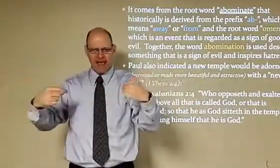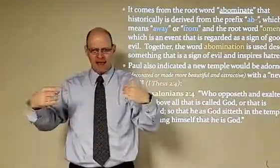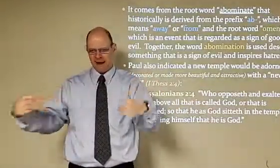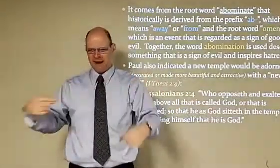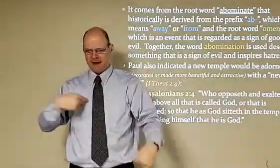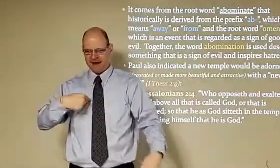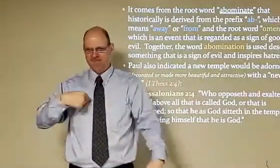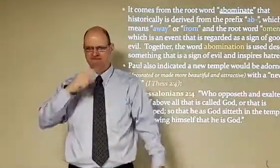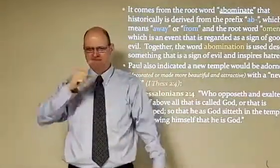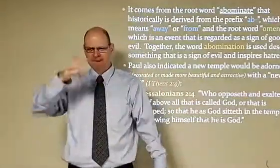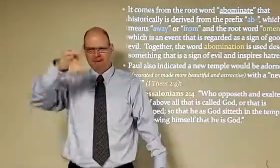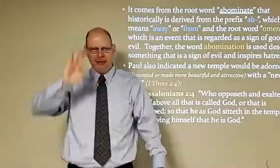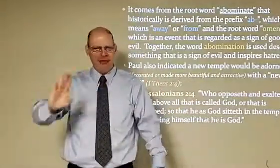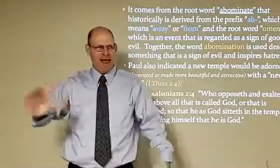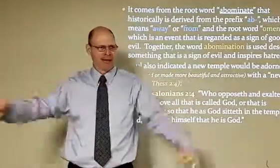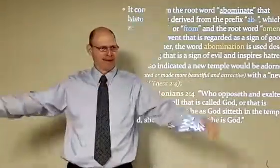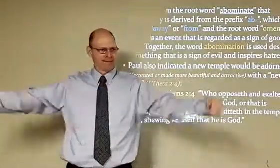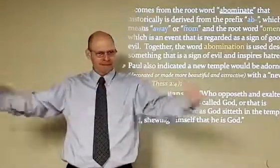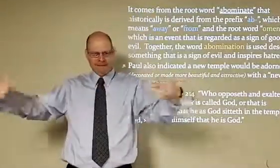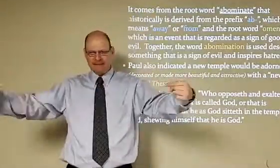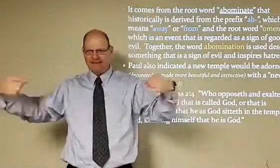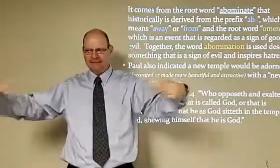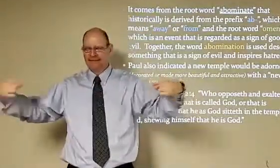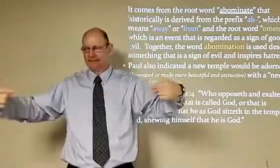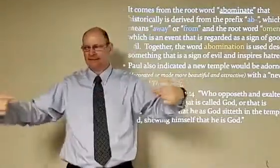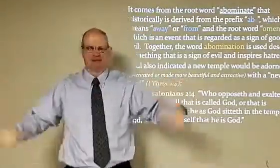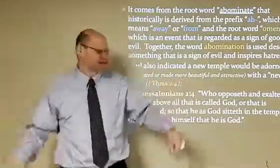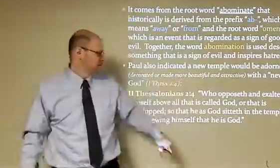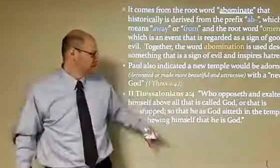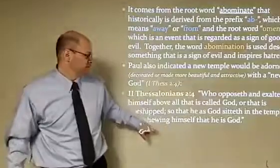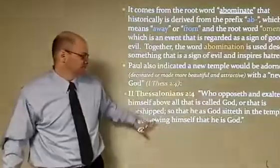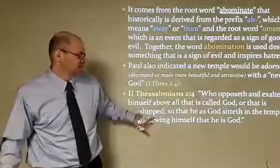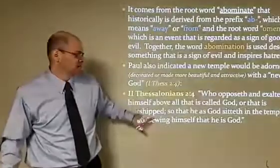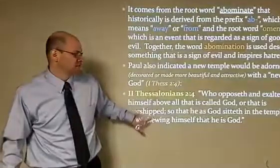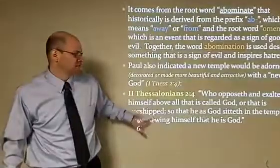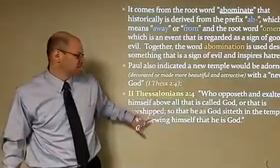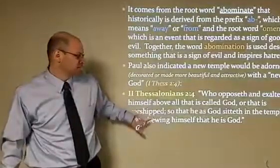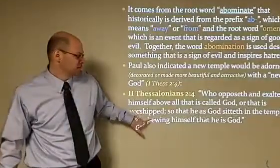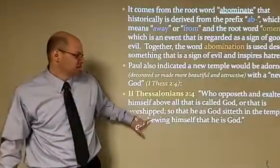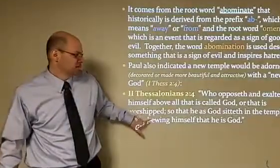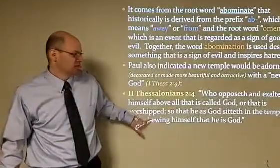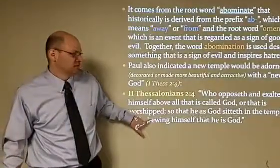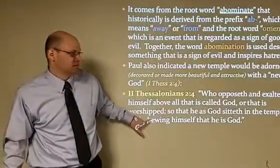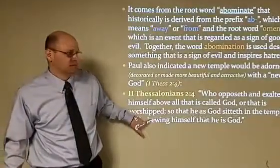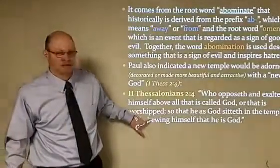You worship me. Because I am God. That's what this is saying.